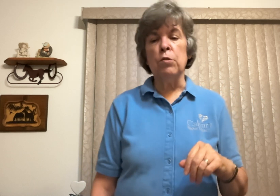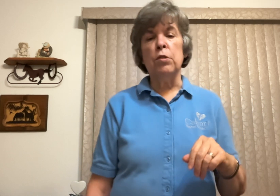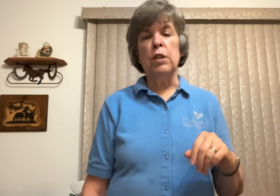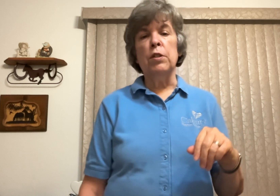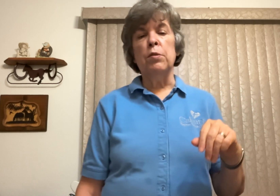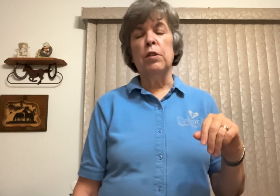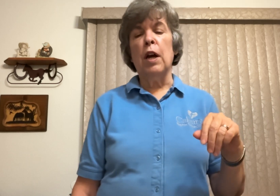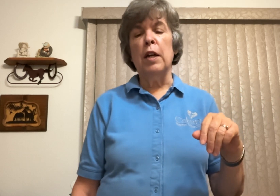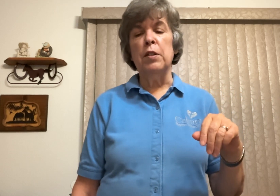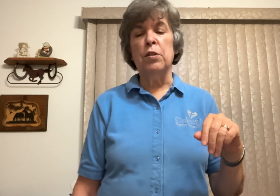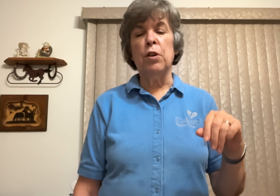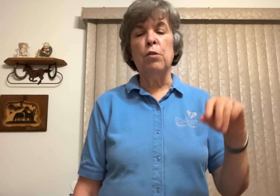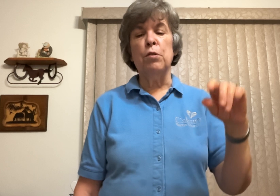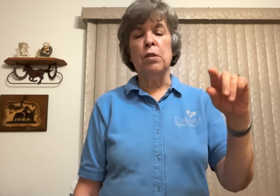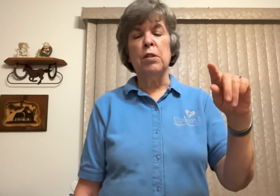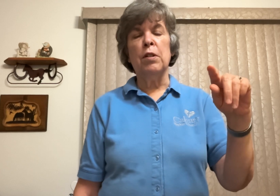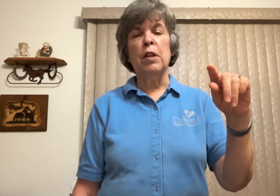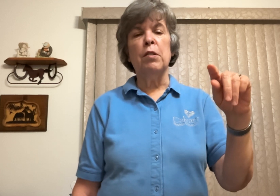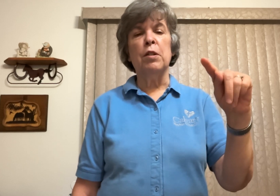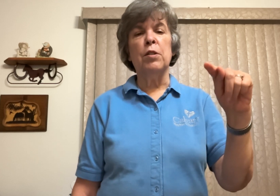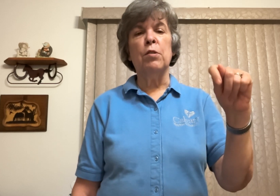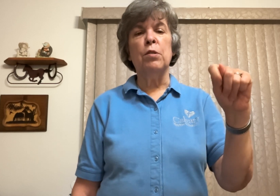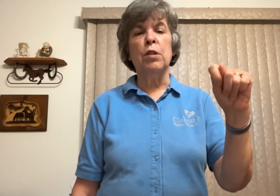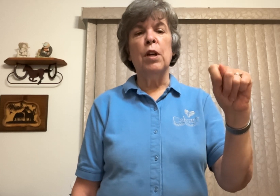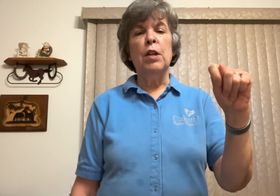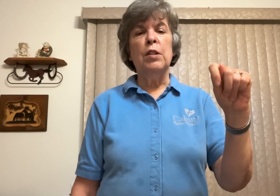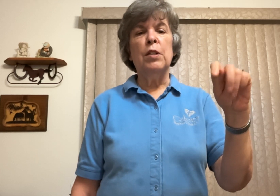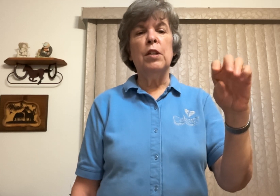interesting to sign is toast. Let's take a look at toast.